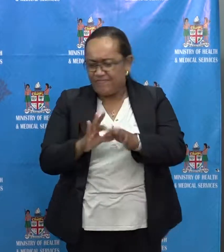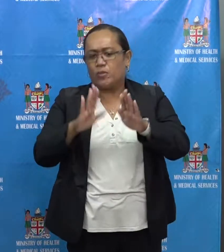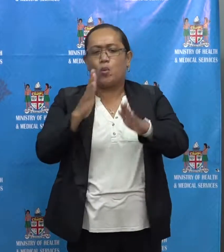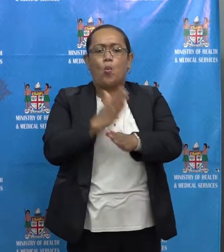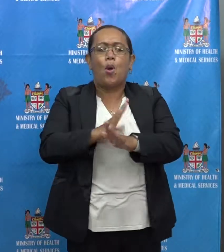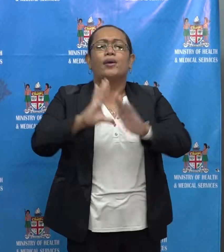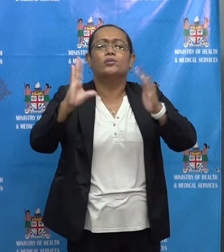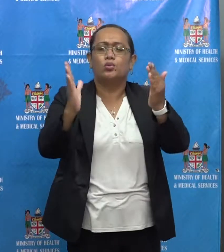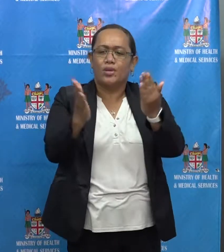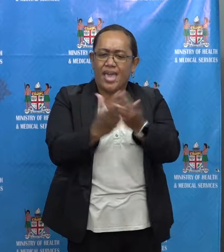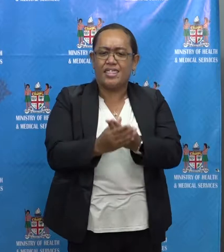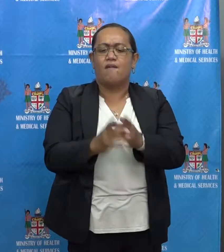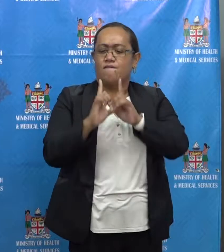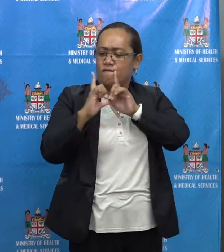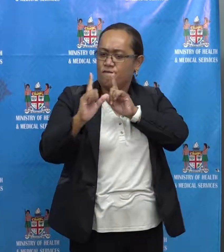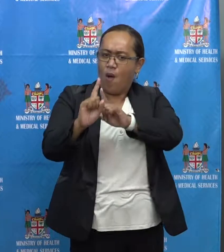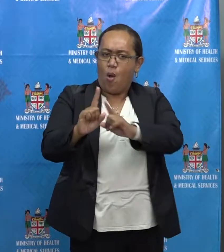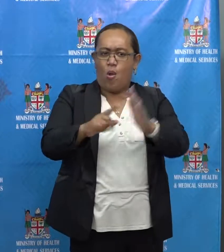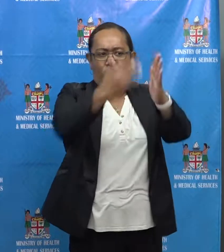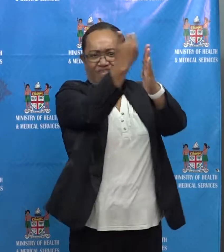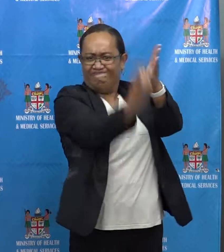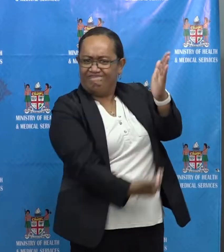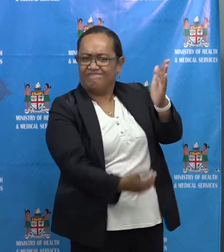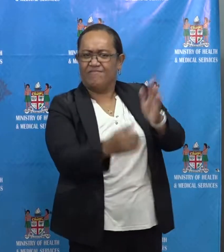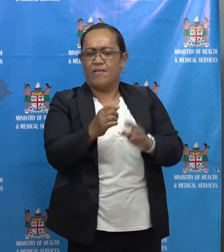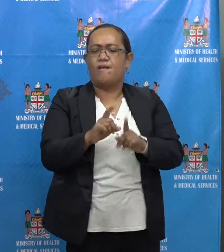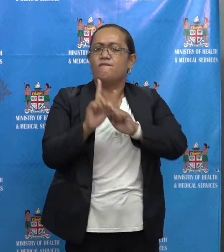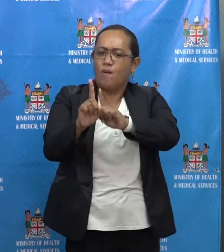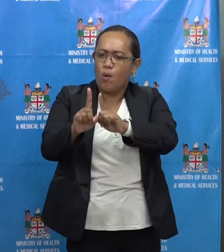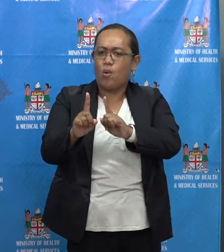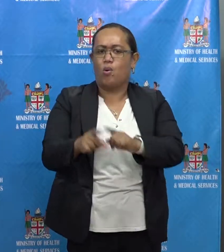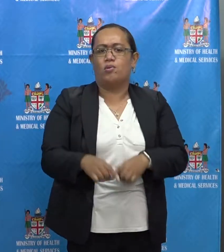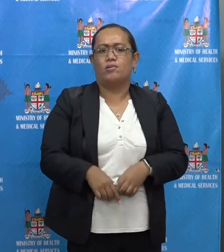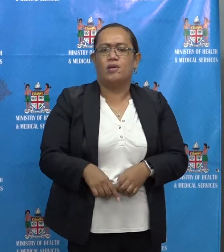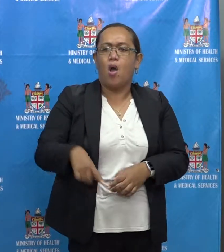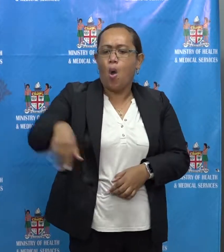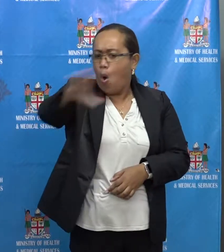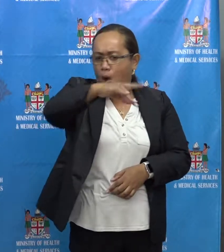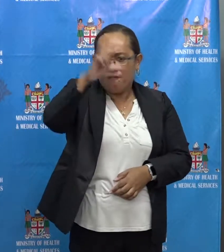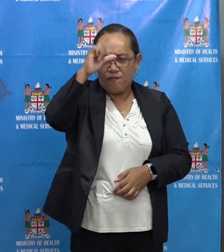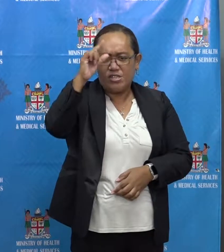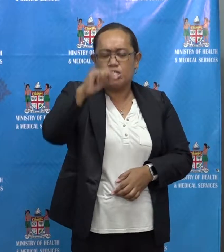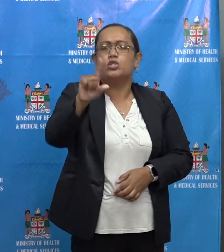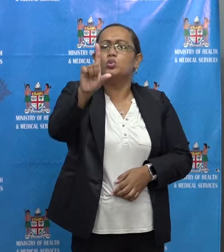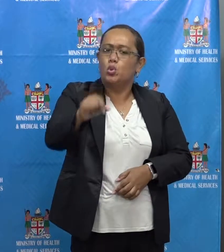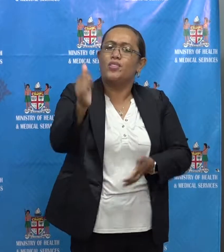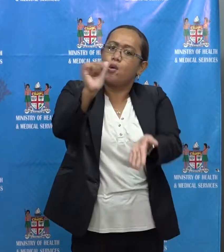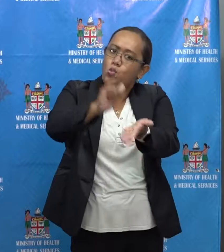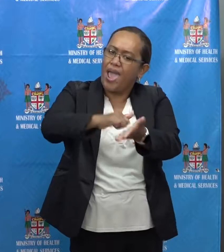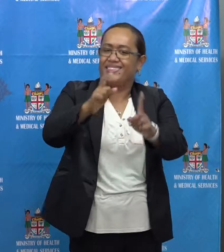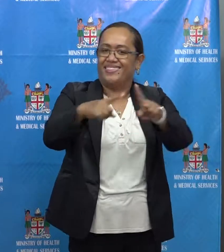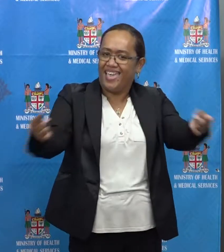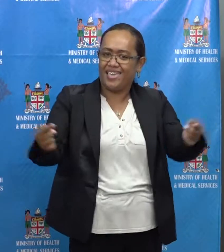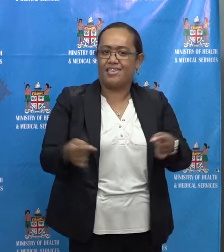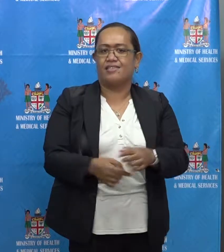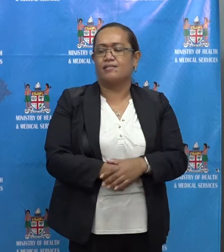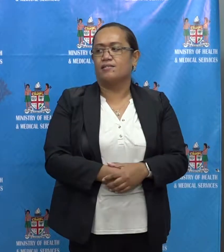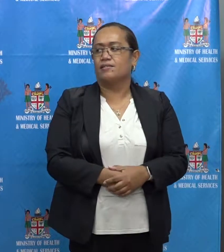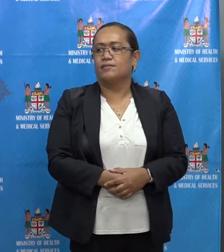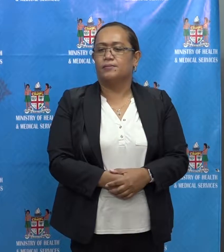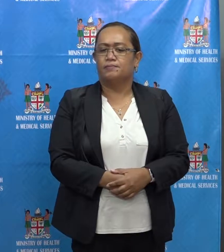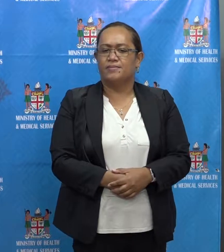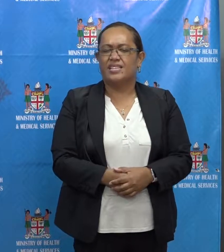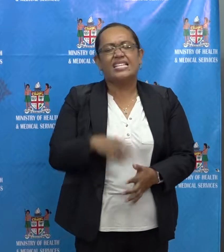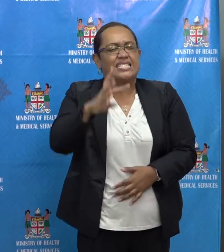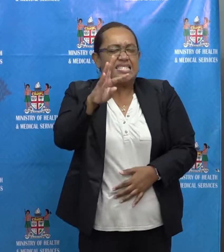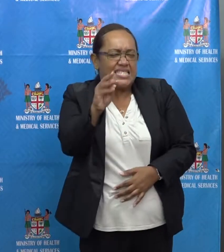have in place. The vast majority of Fijians are doing the right things. But unfortunately, we do have